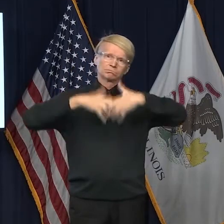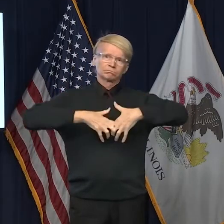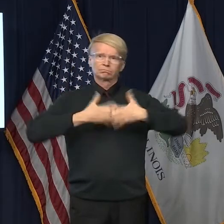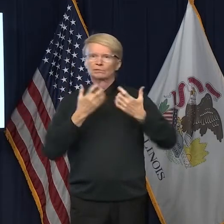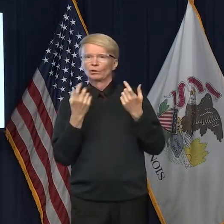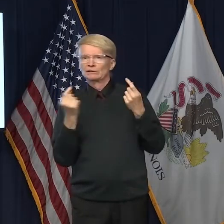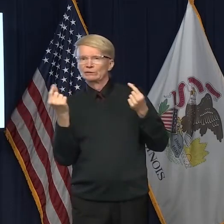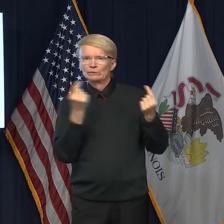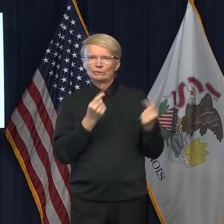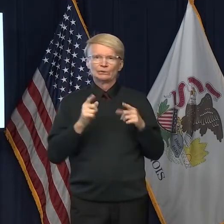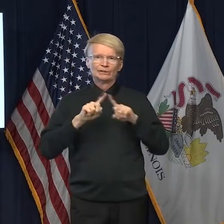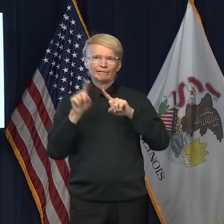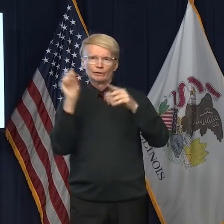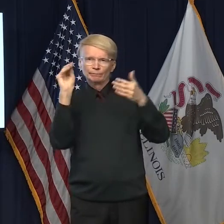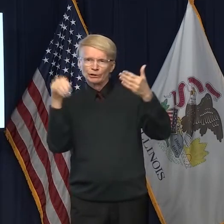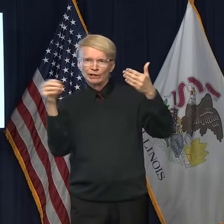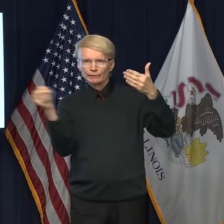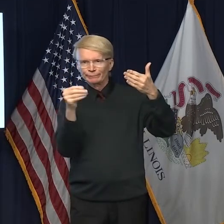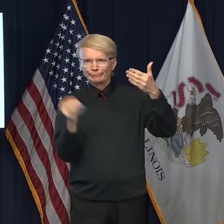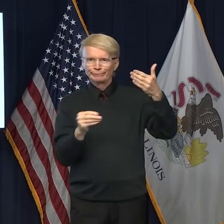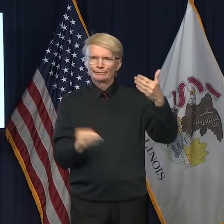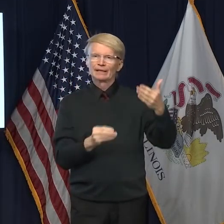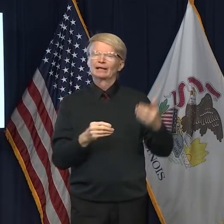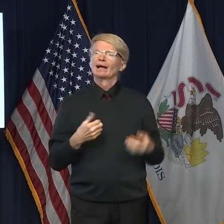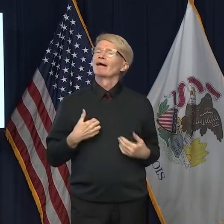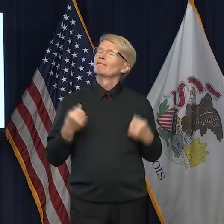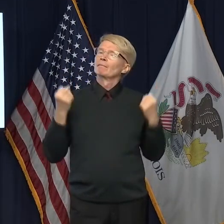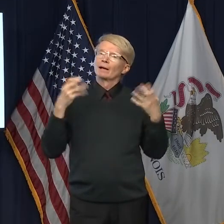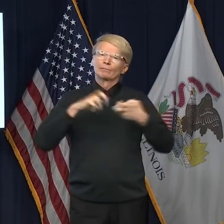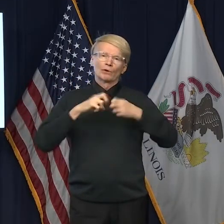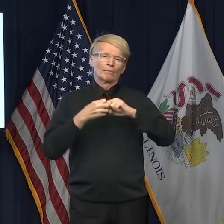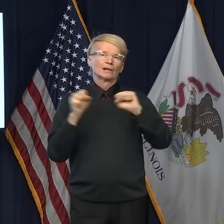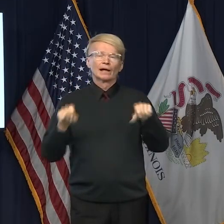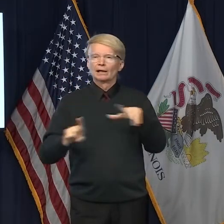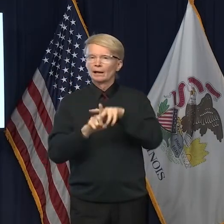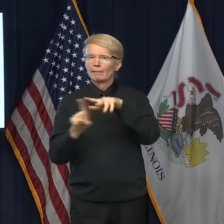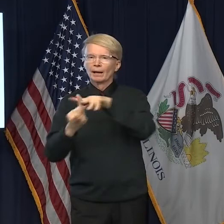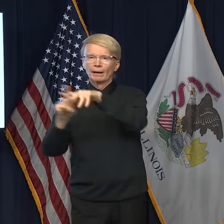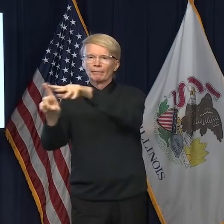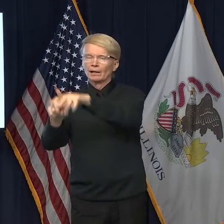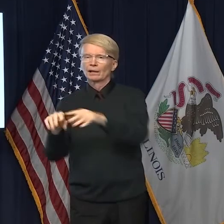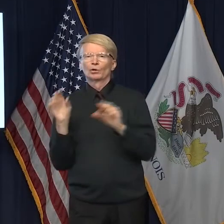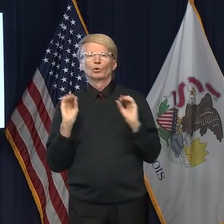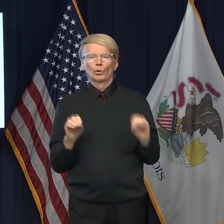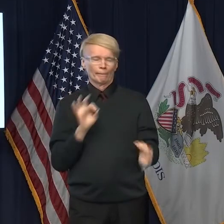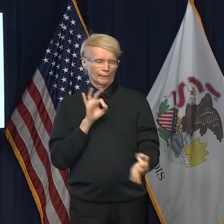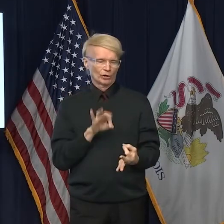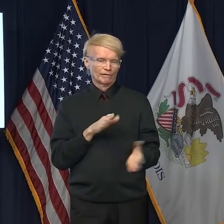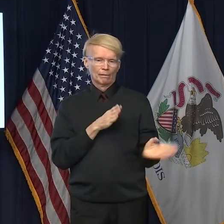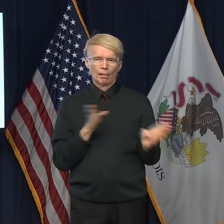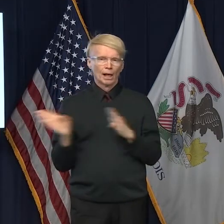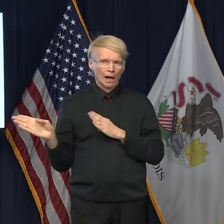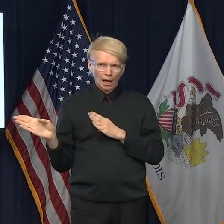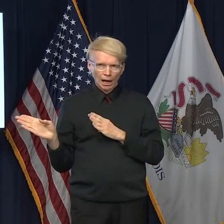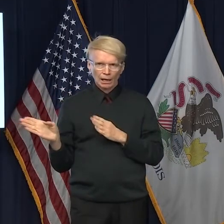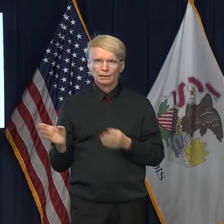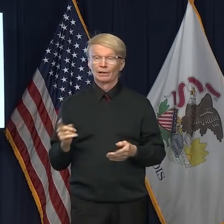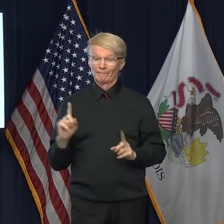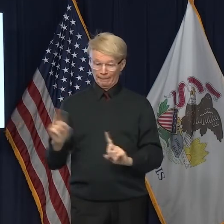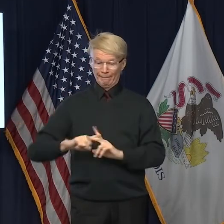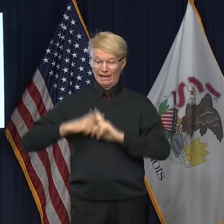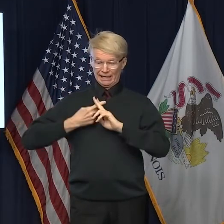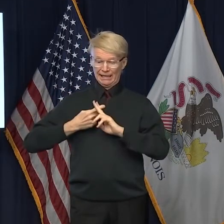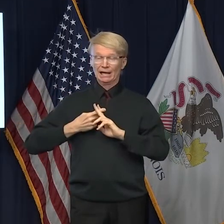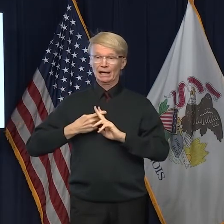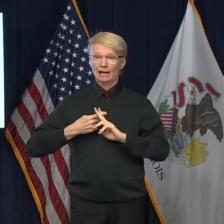to be holes that will be poked in it, and there is no perfect plan. At the beginning, when we created the